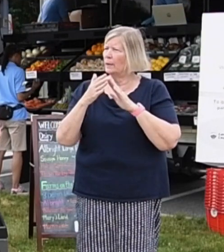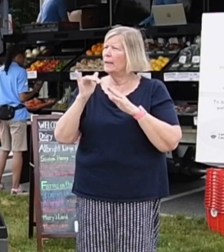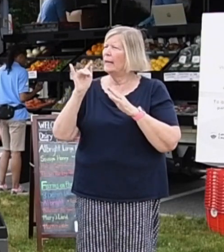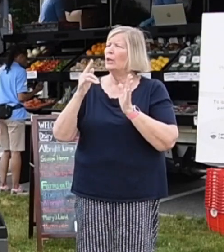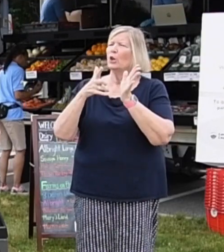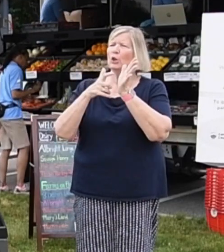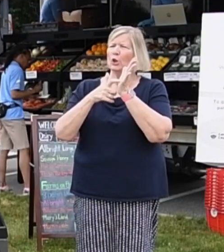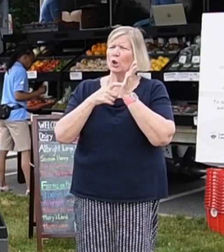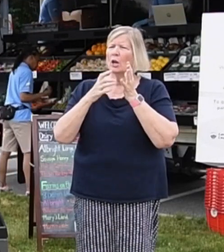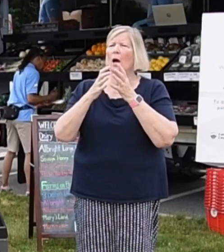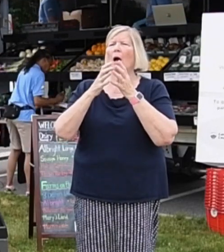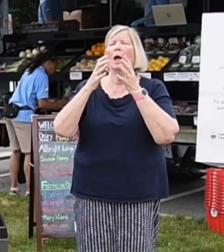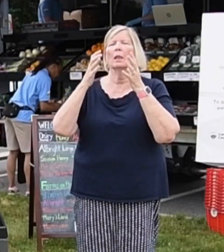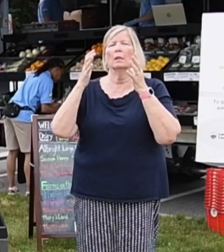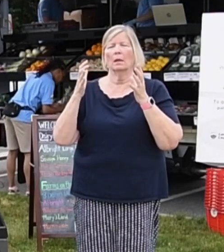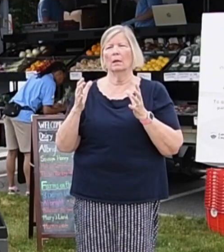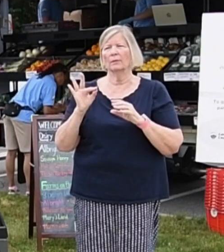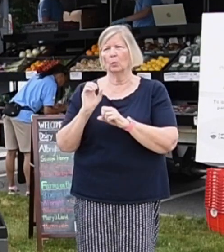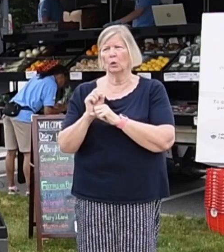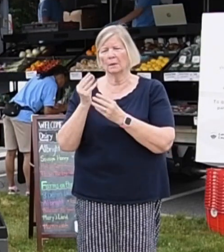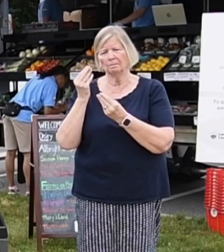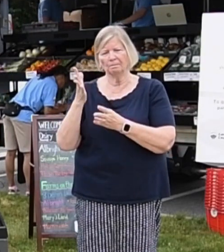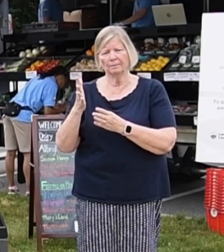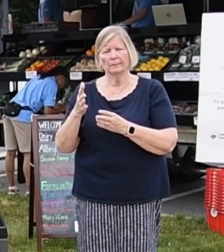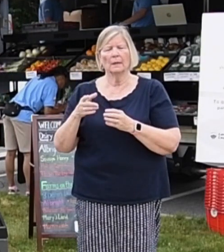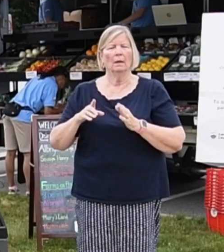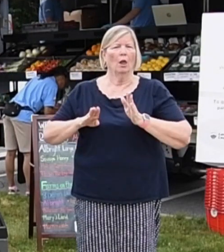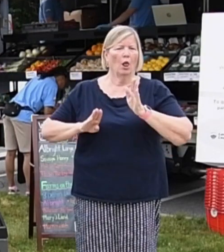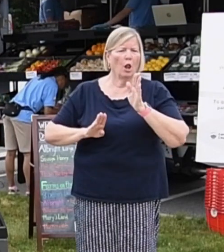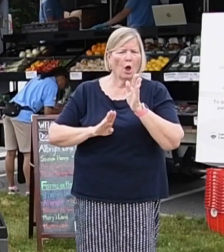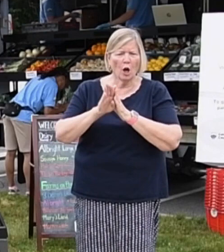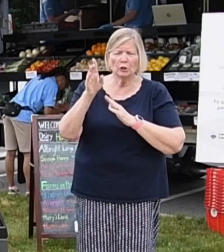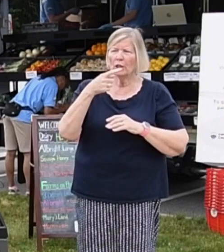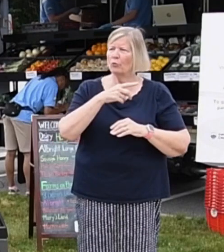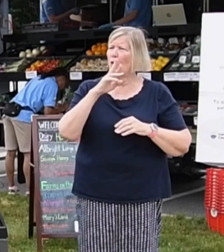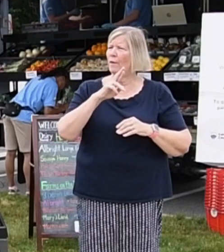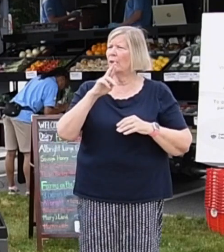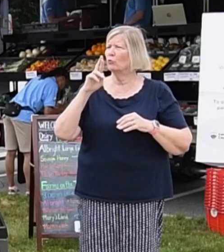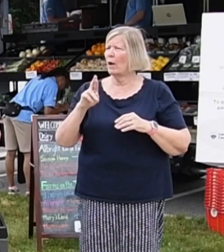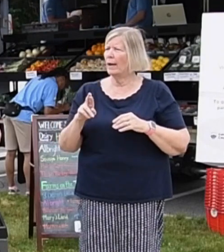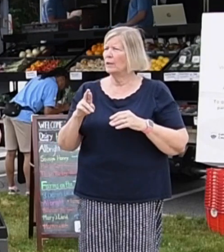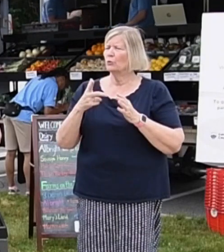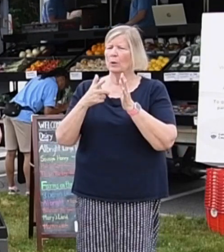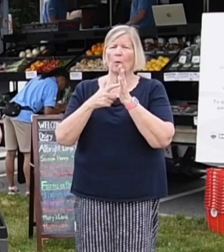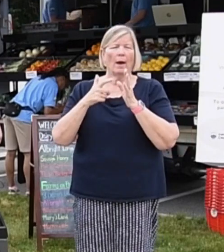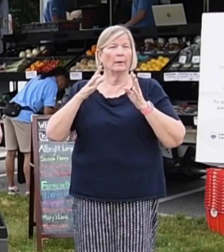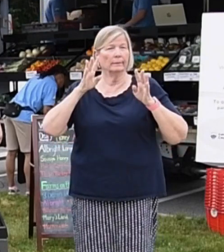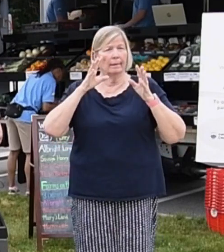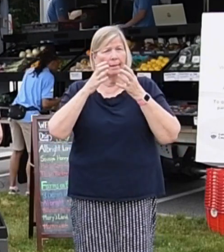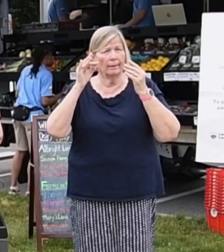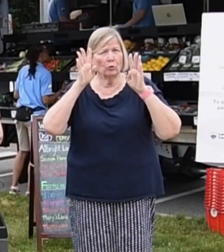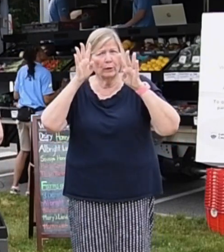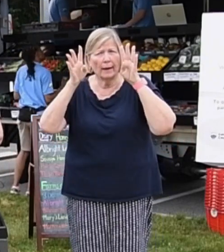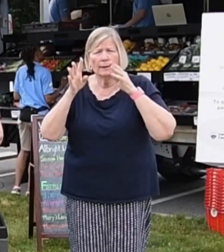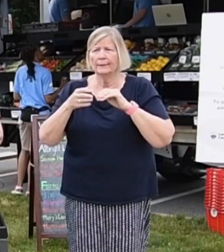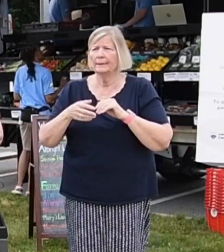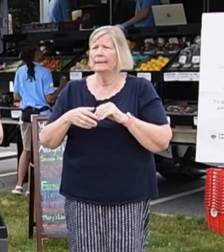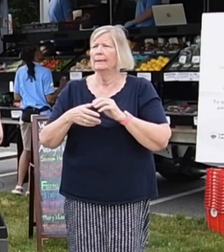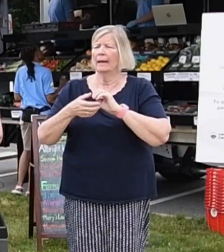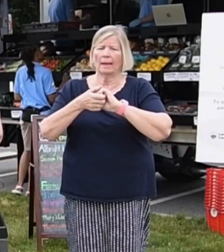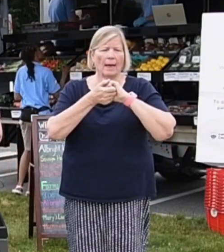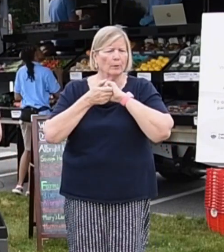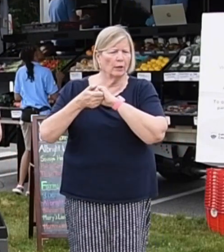a lot of work. Launching the Roving Radish required creativity,